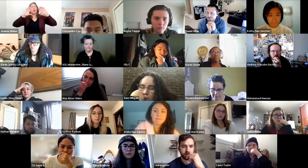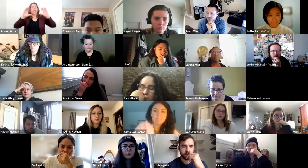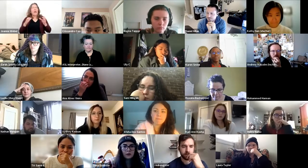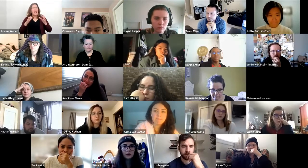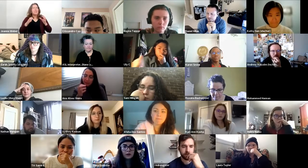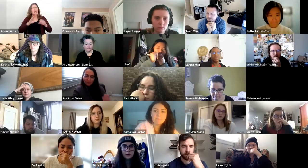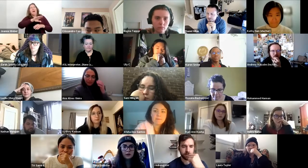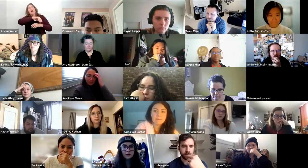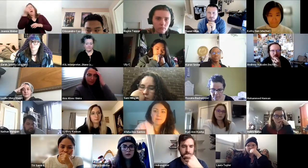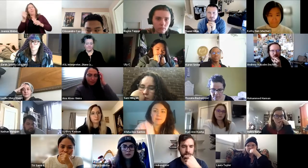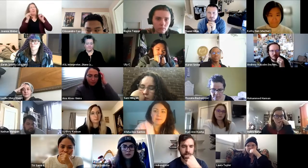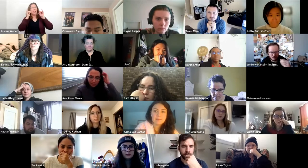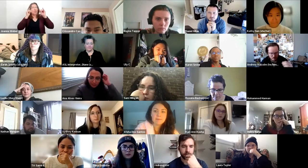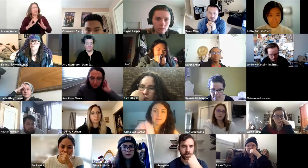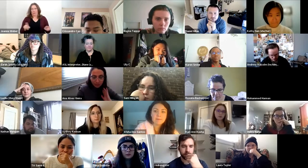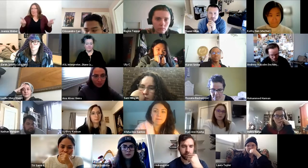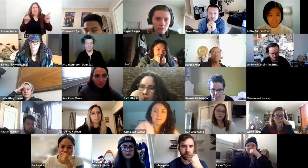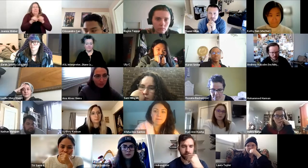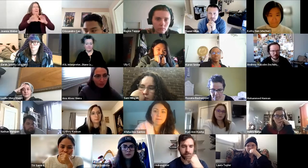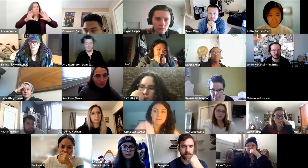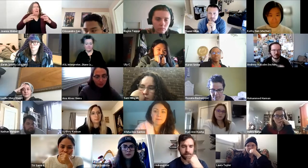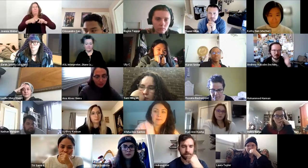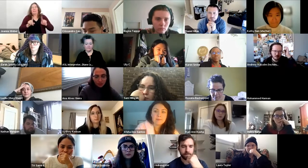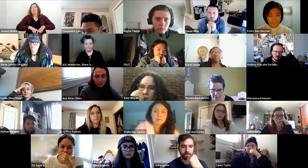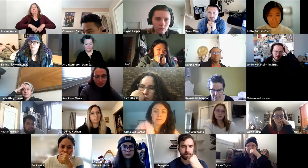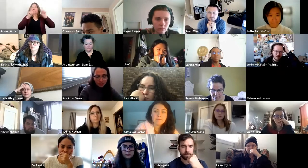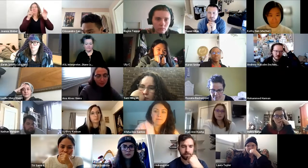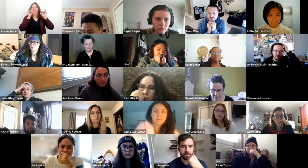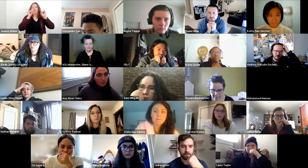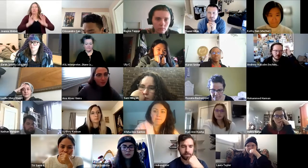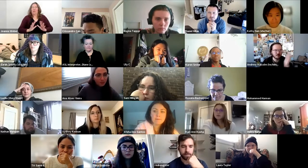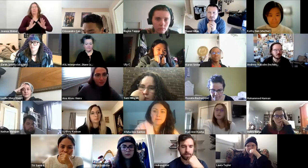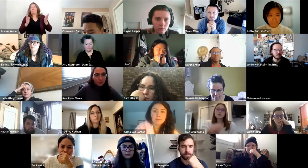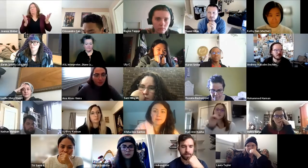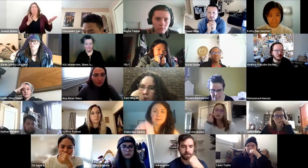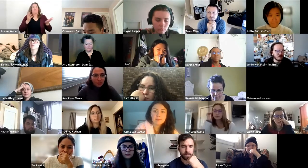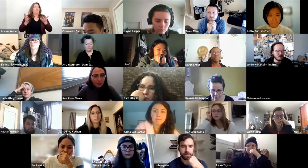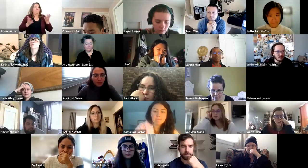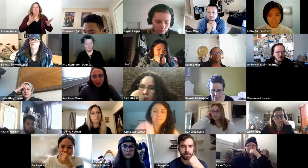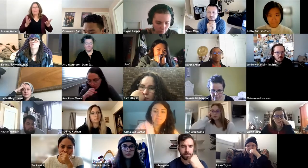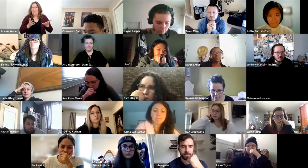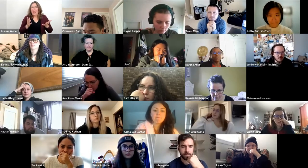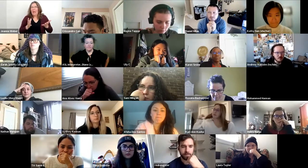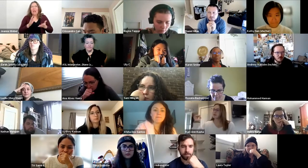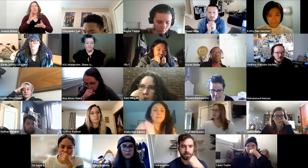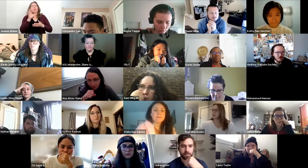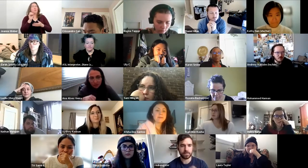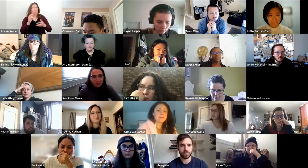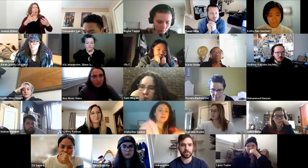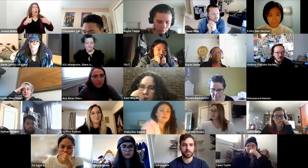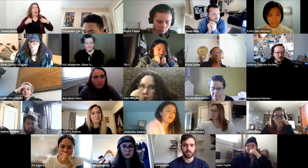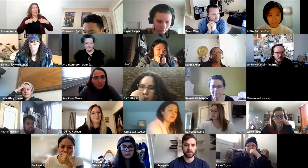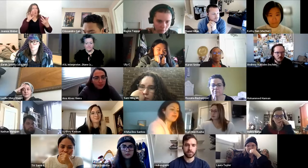up connecting to another course, another instructor's section. So